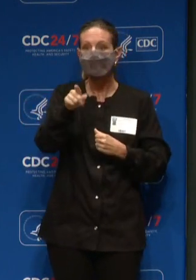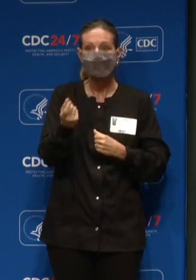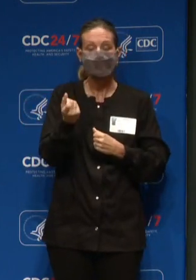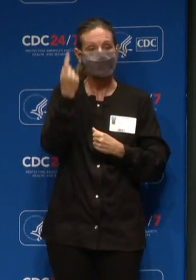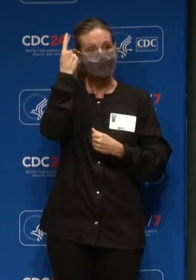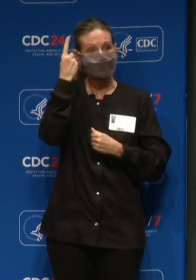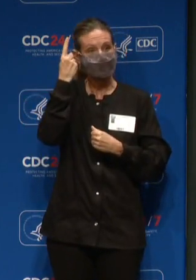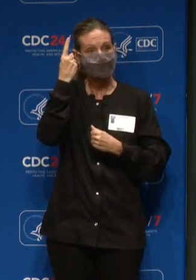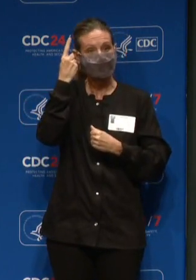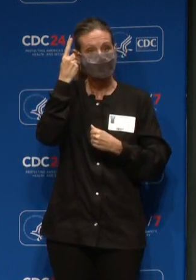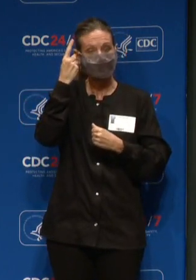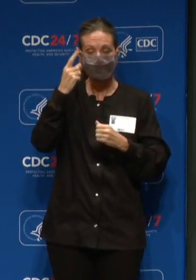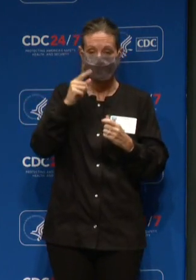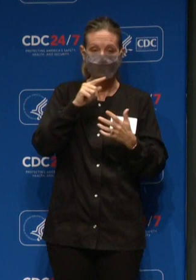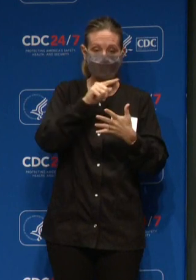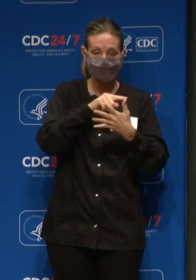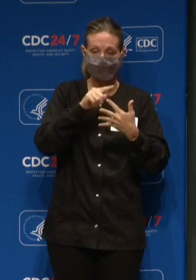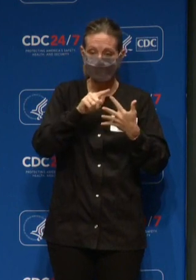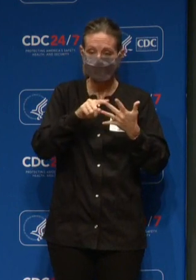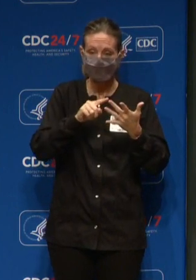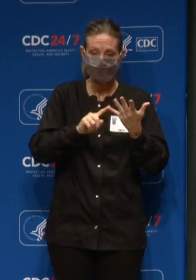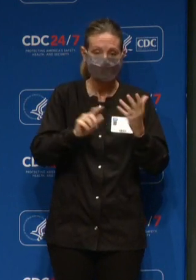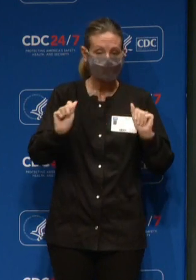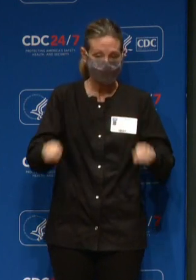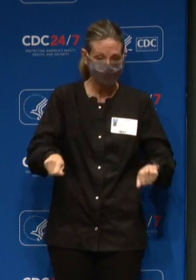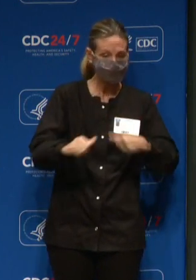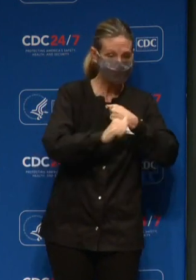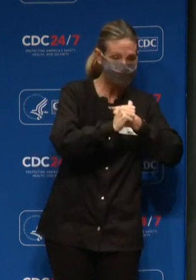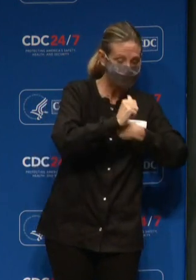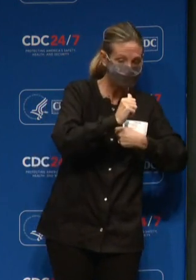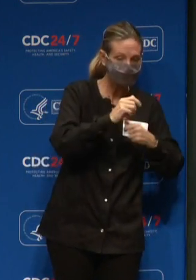to adapt different prevention measures can